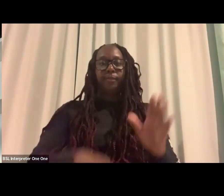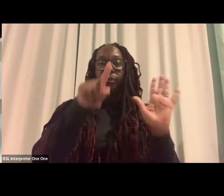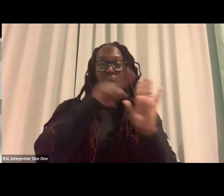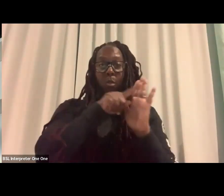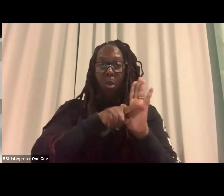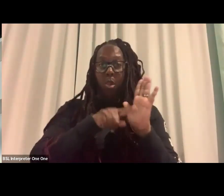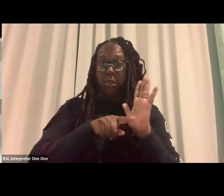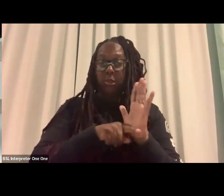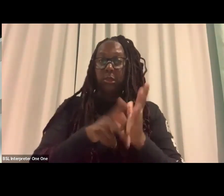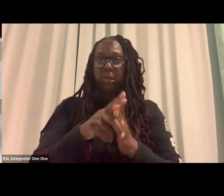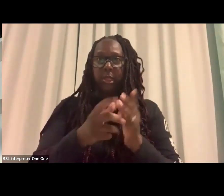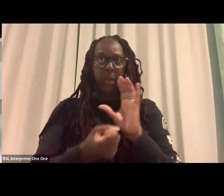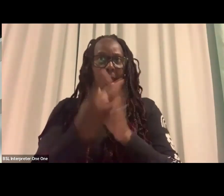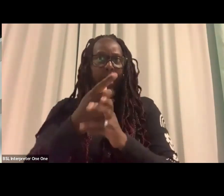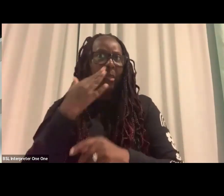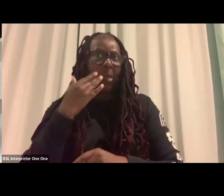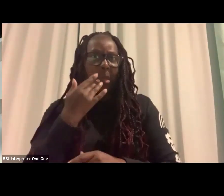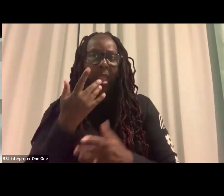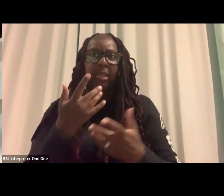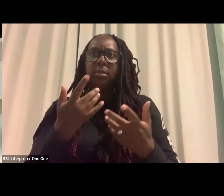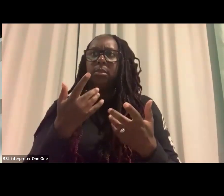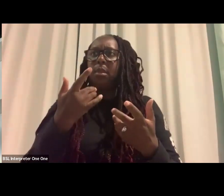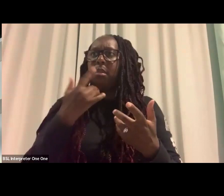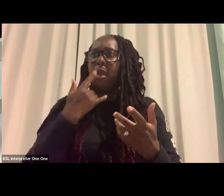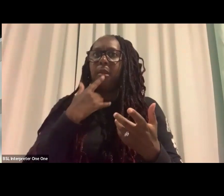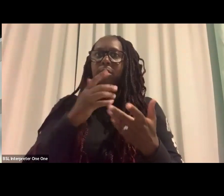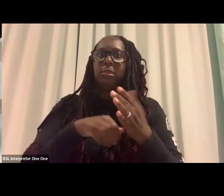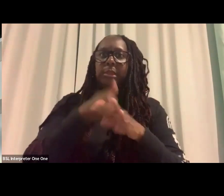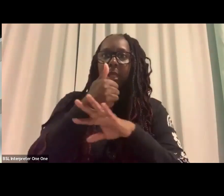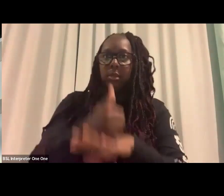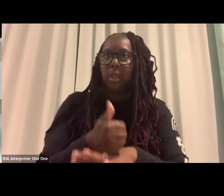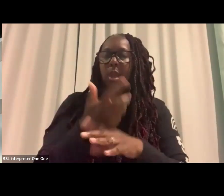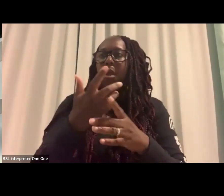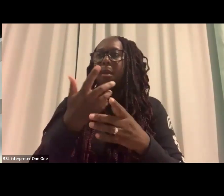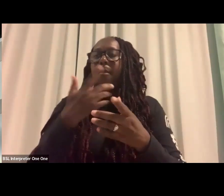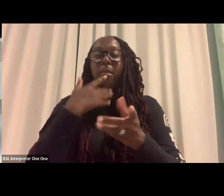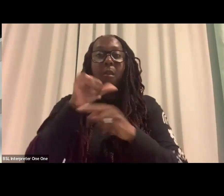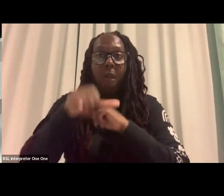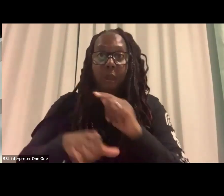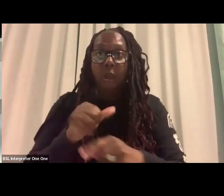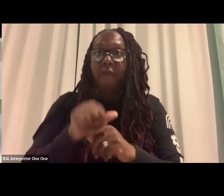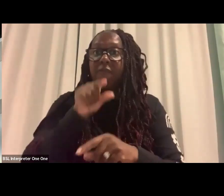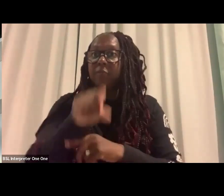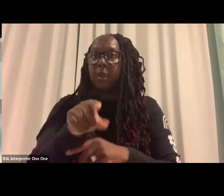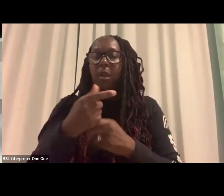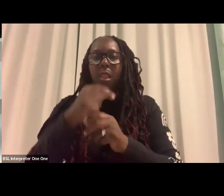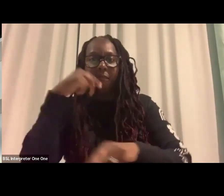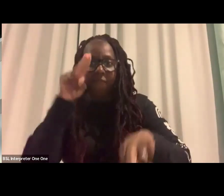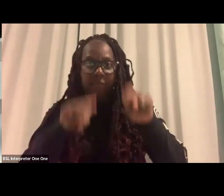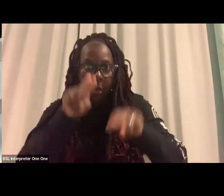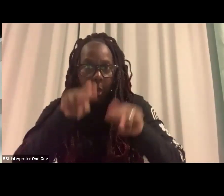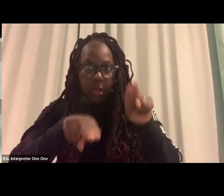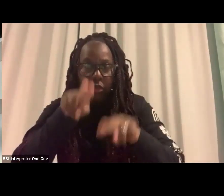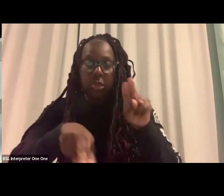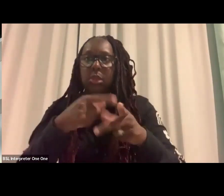of course, occur before a policy is being implemented. It also happens afterwards in the form of evaluation.